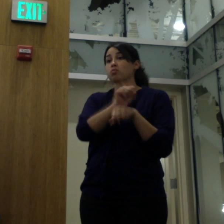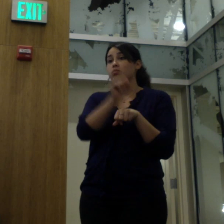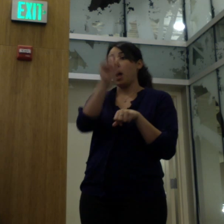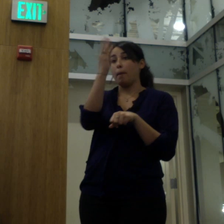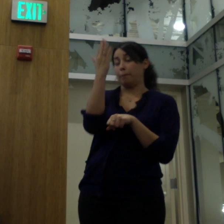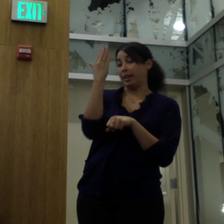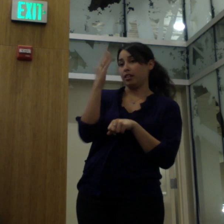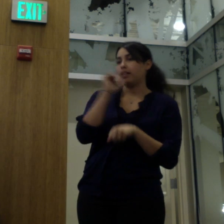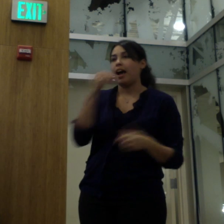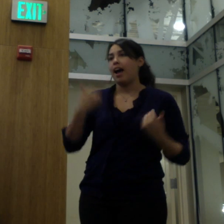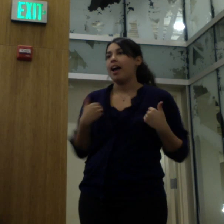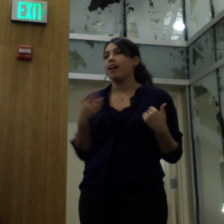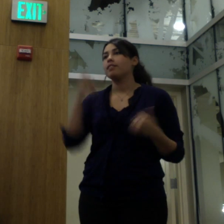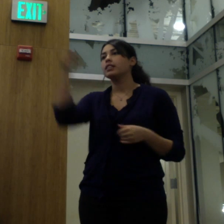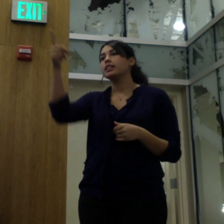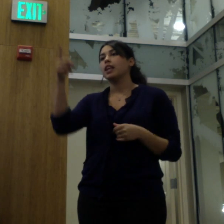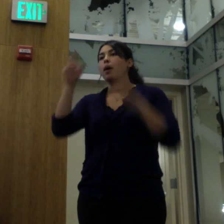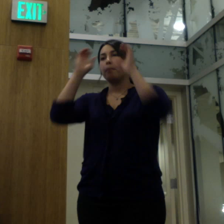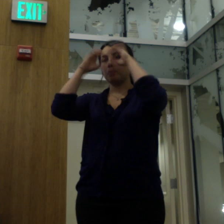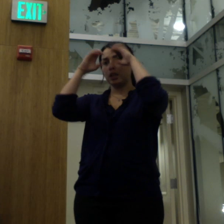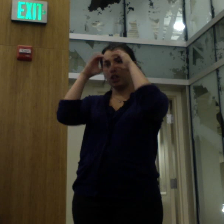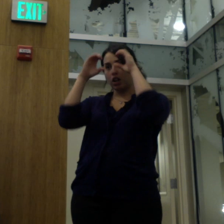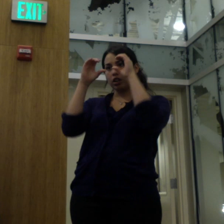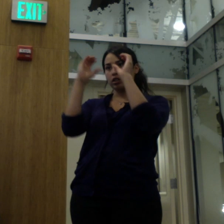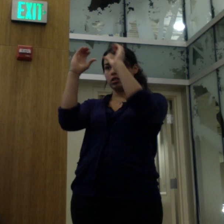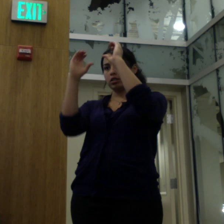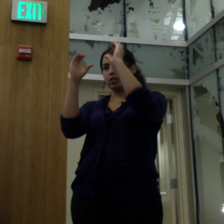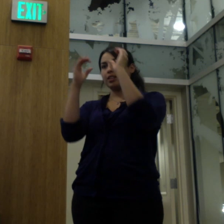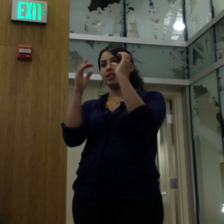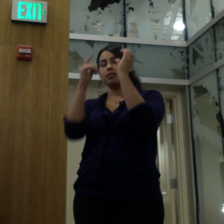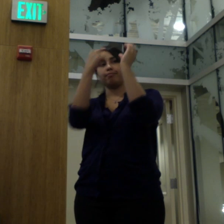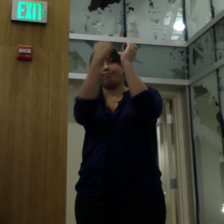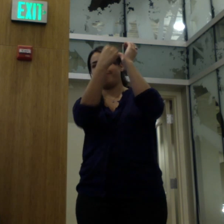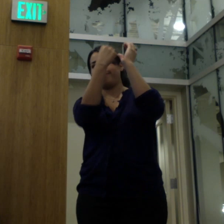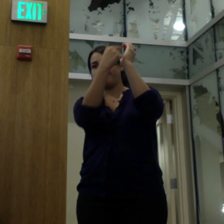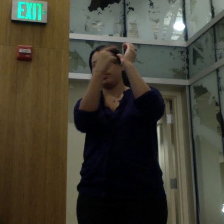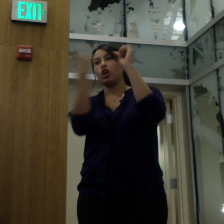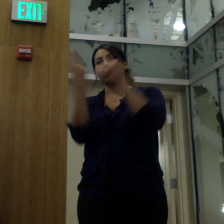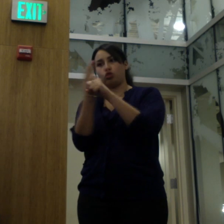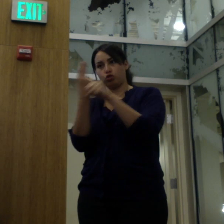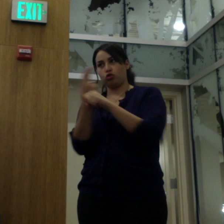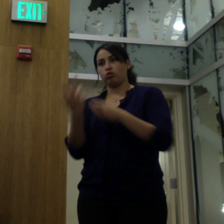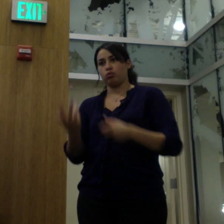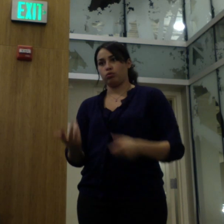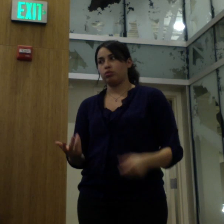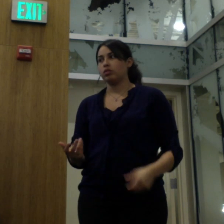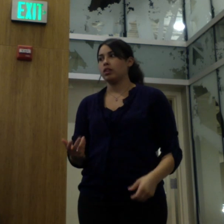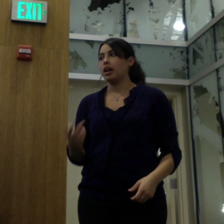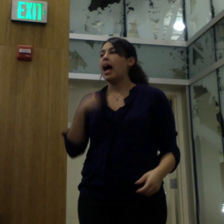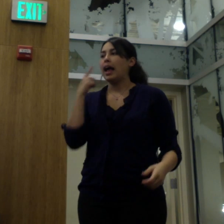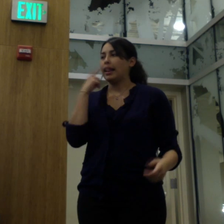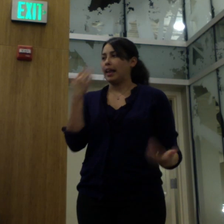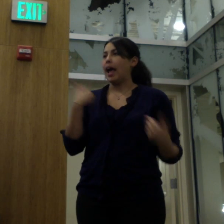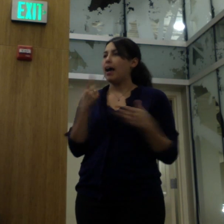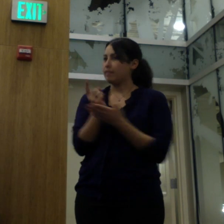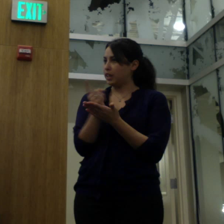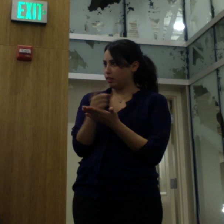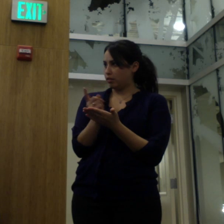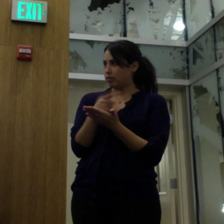Binoculars, lift off the lens. I can use the binoculars. Yeah. I think I do have a compass in